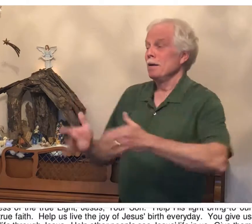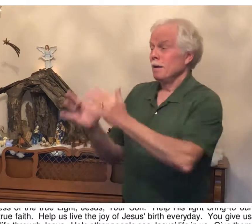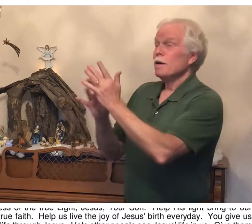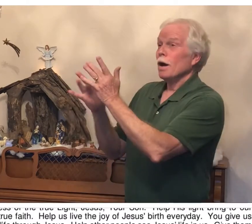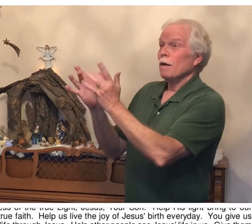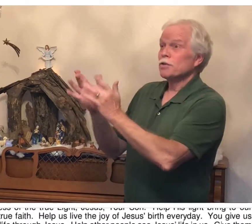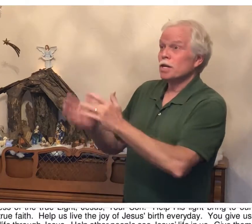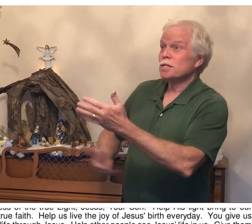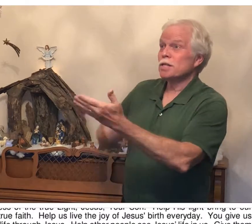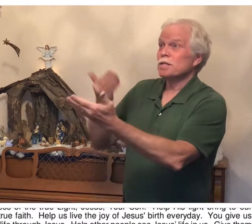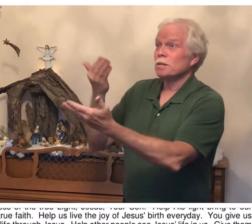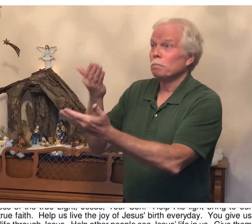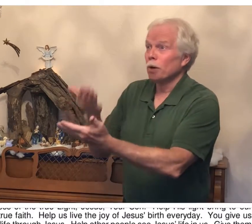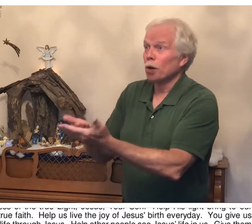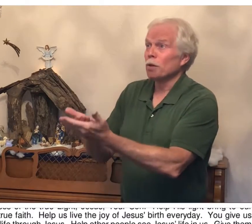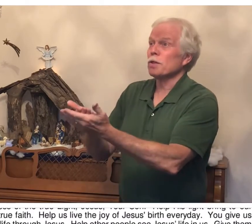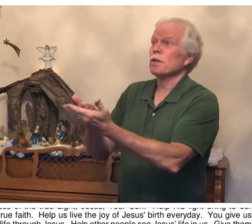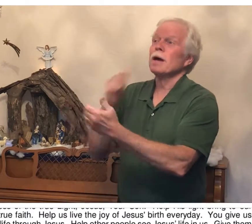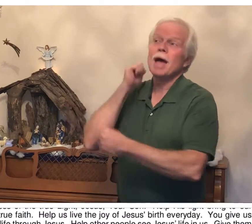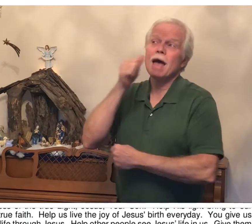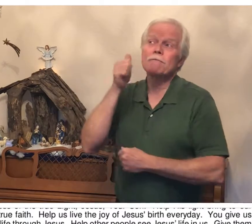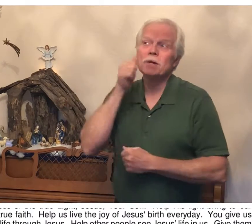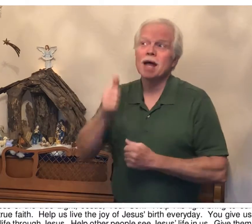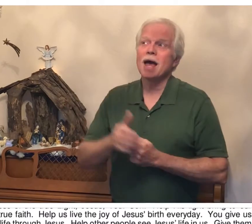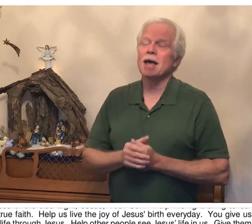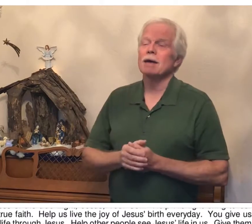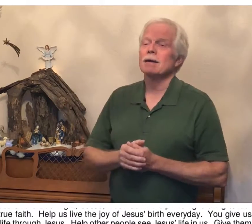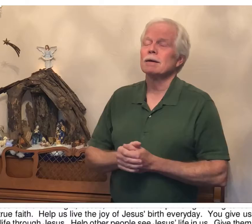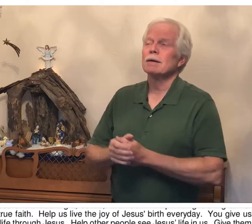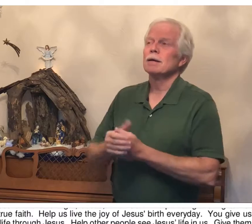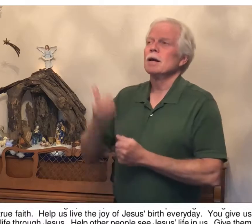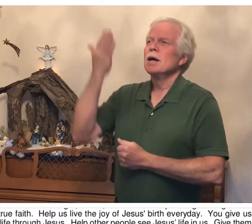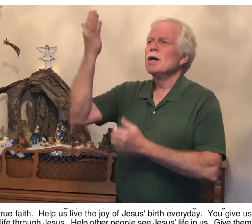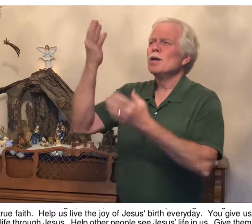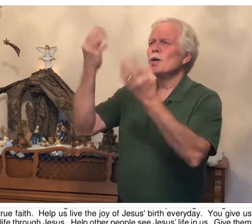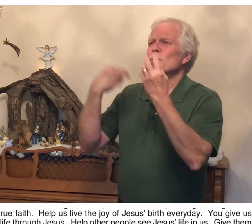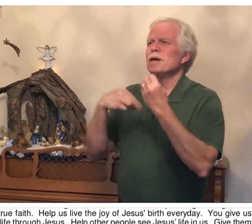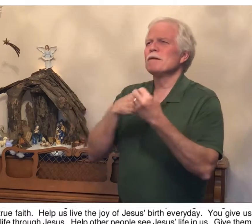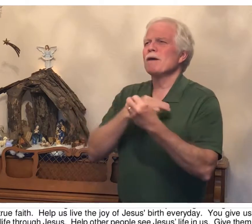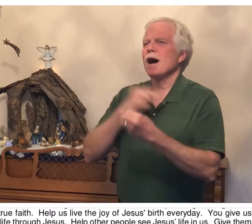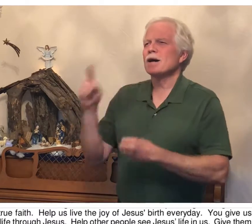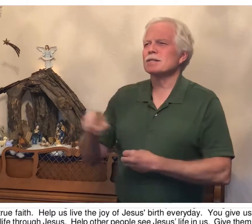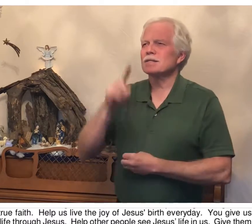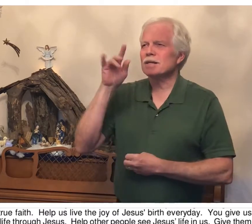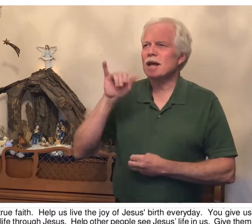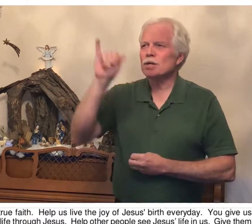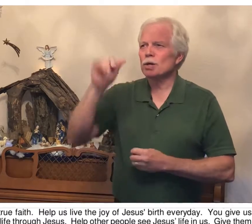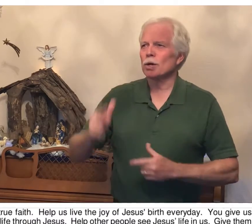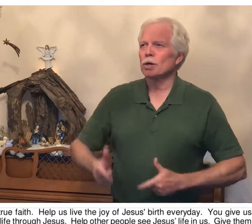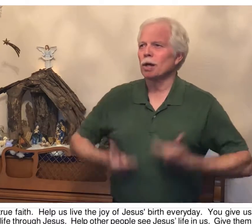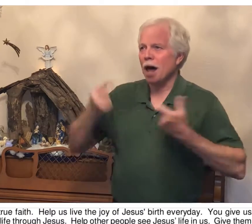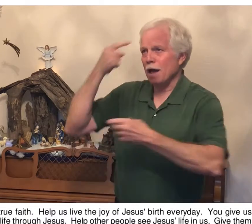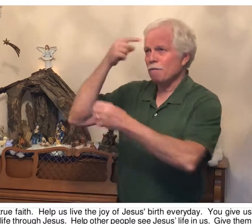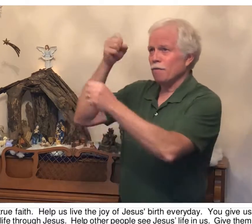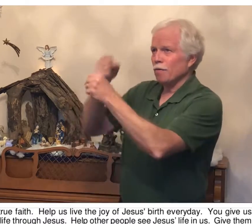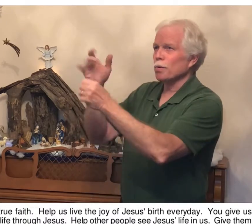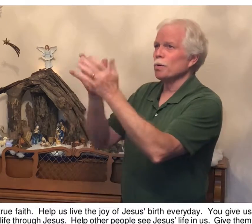Jesus' birth every day. You give us eternal life through